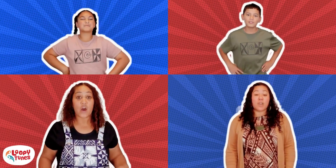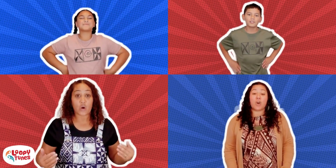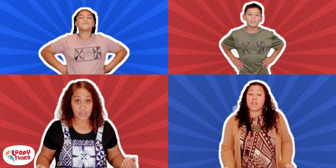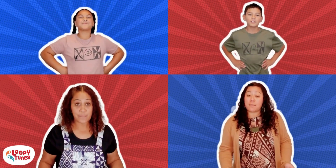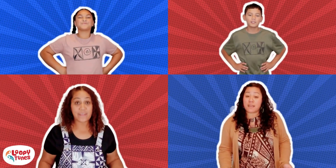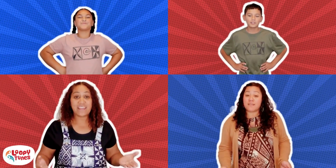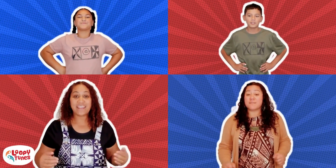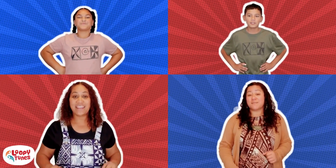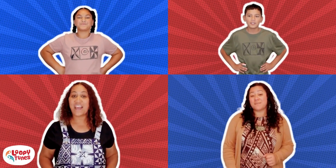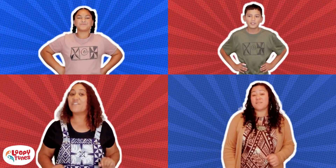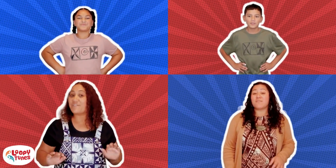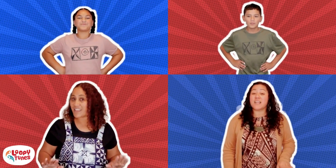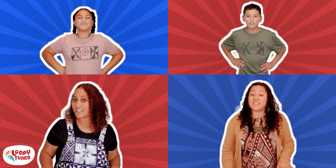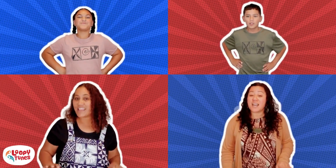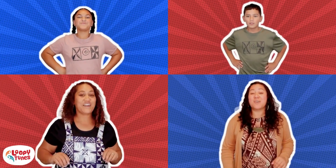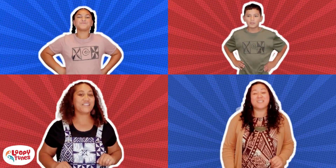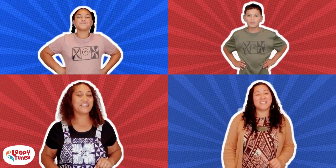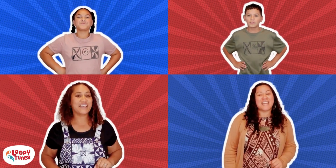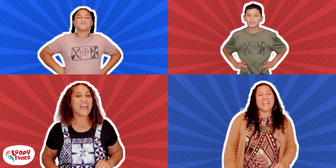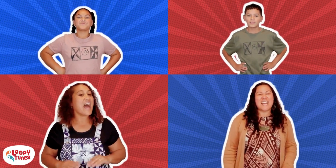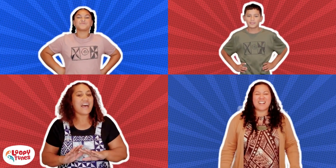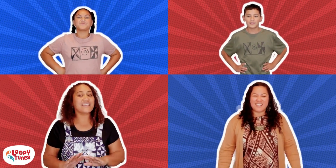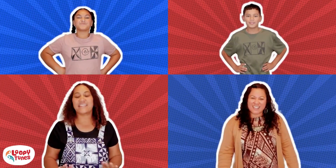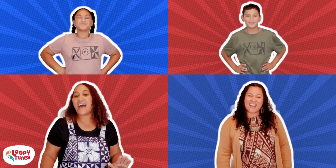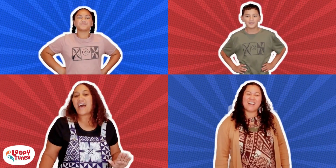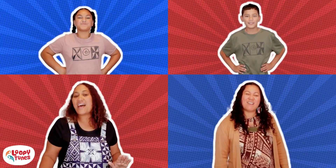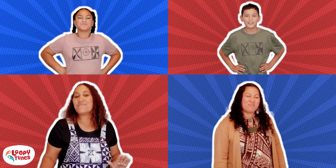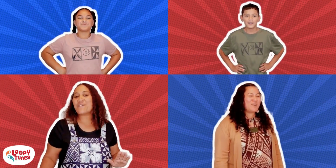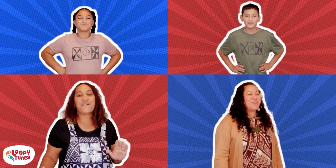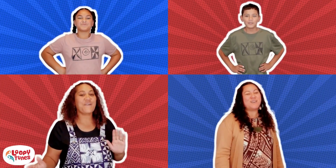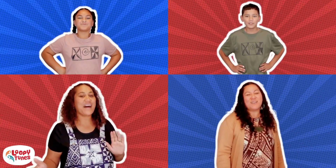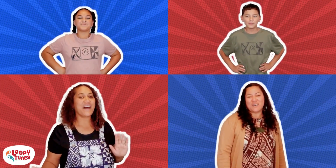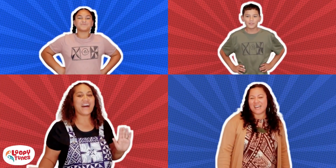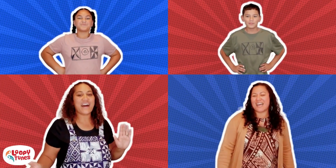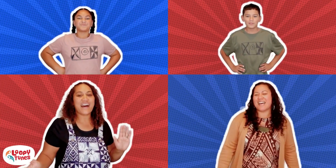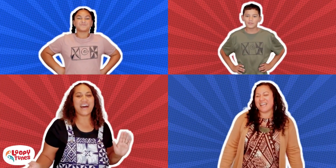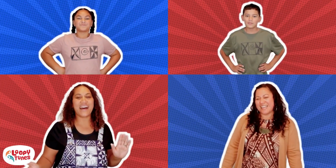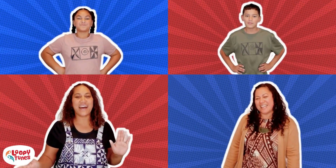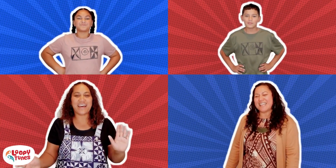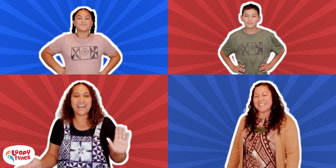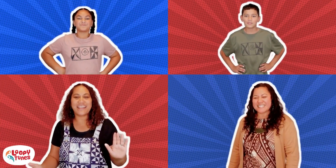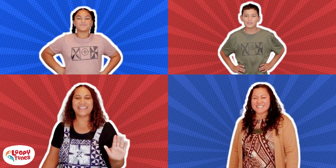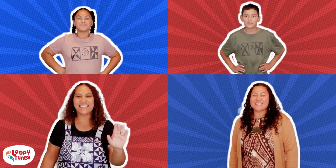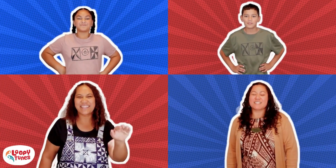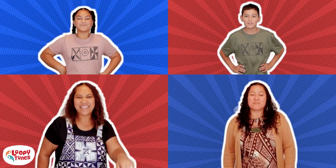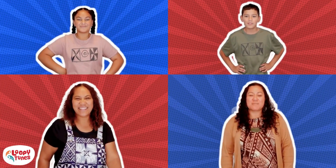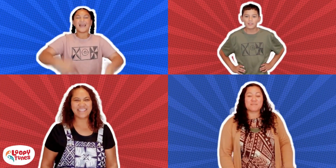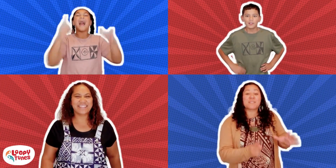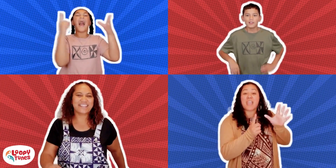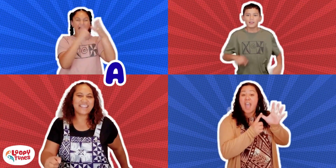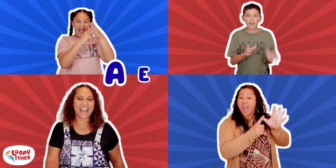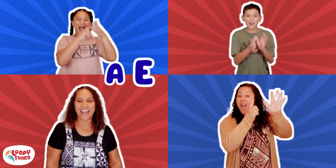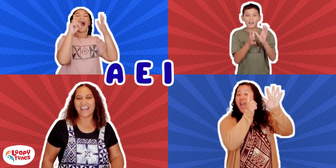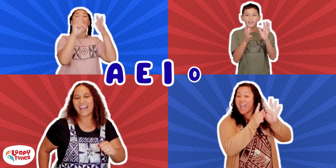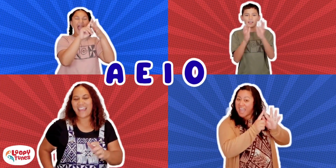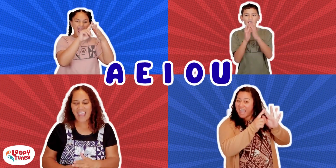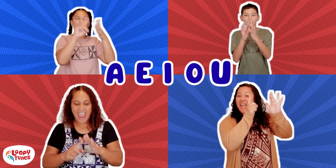Ole pi whaitau Whaitau. a Samoa. Ole pi whaitau a Samoa. A, E,